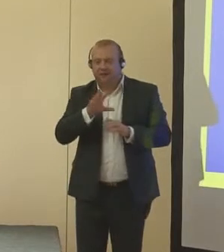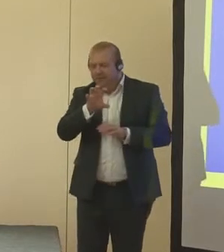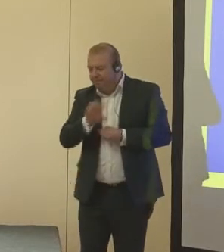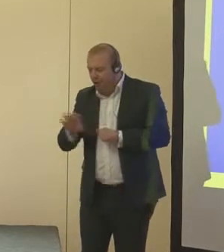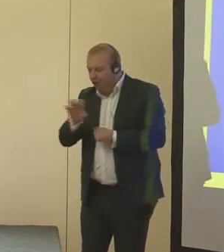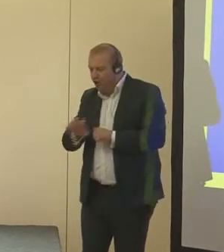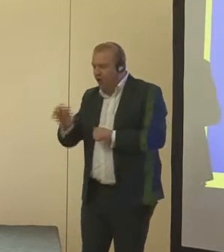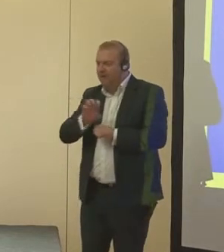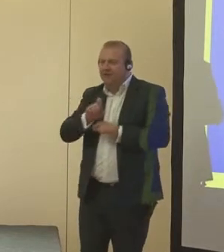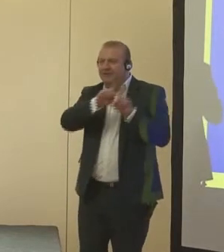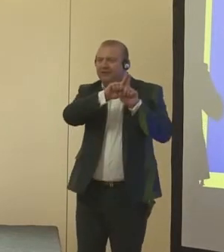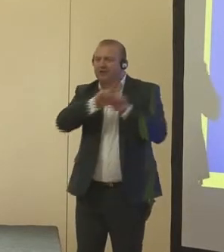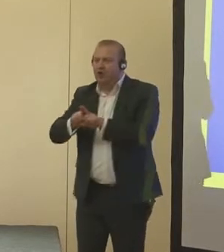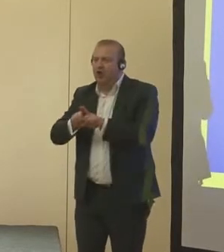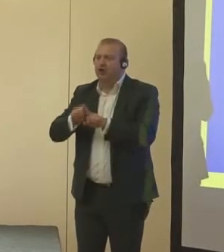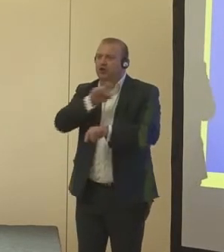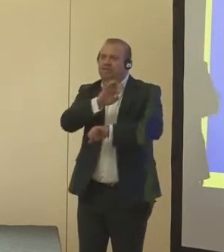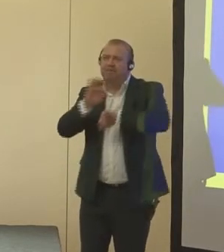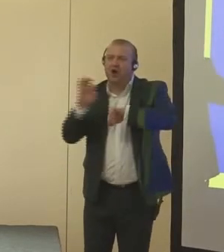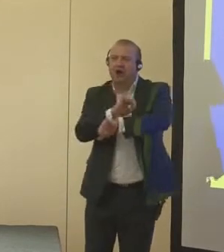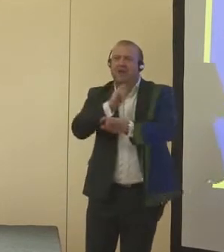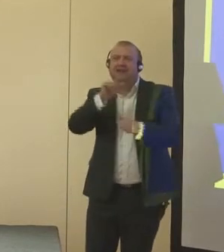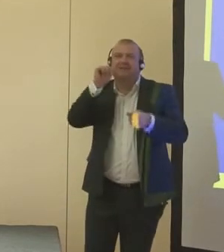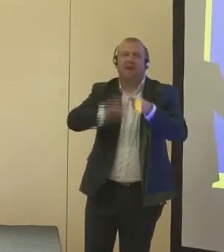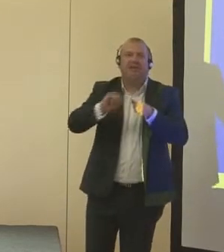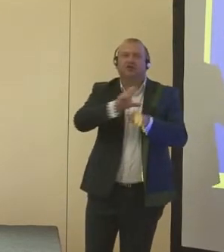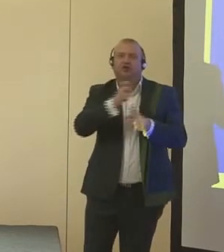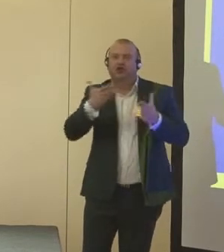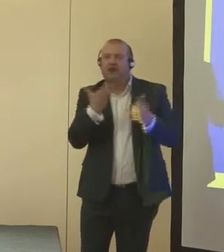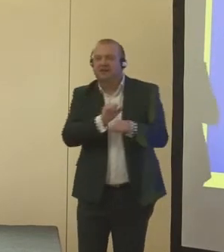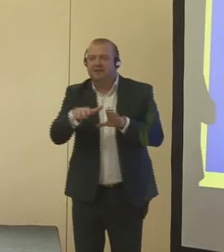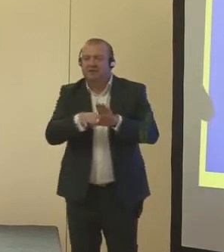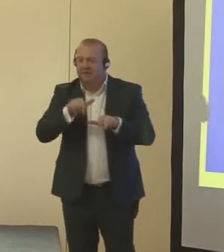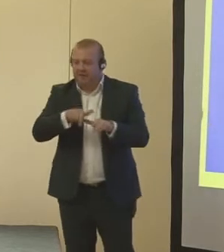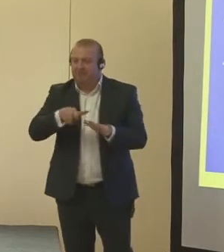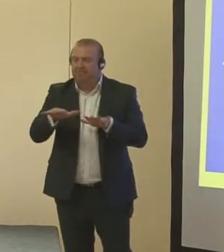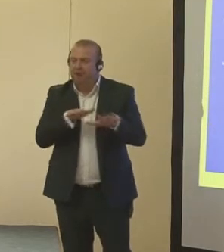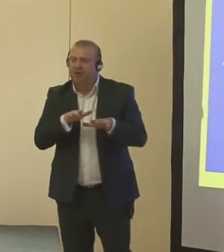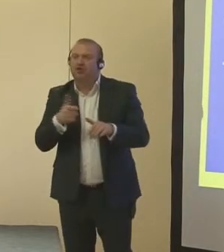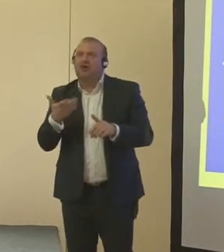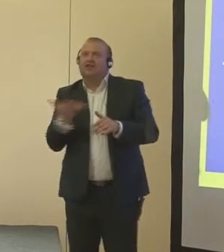see where am I actually on the way to where I would like to be.